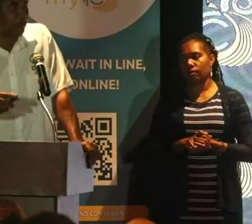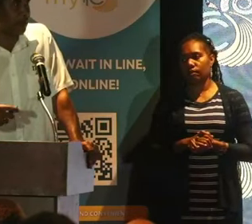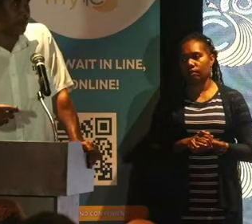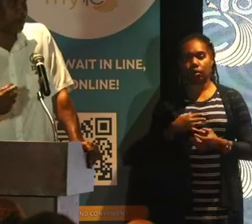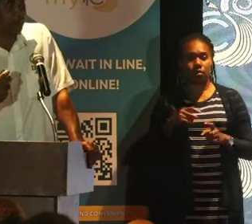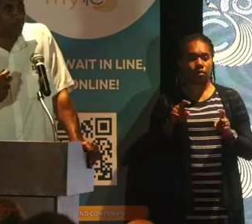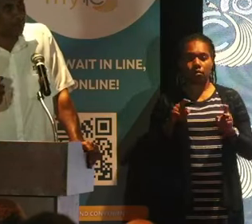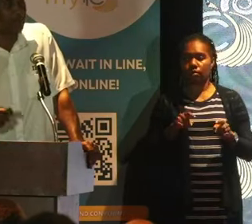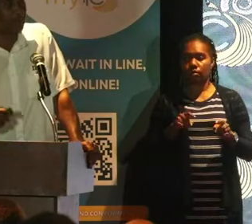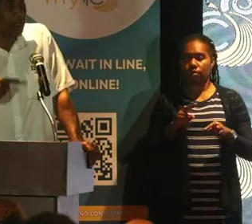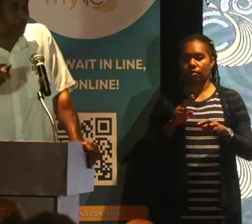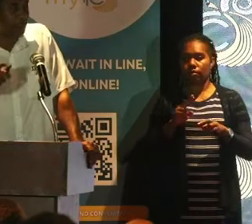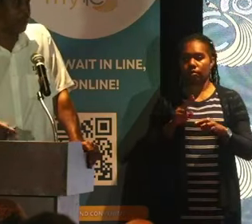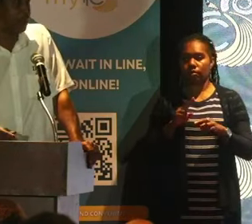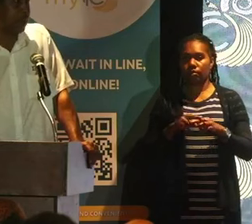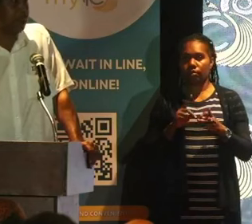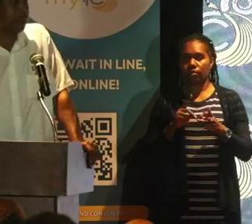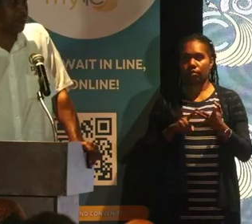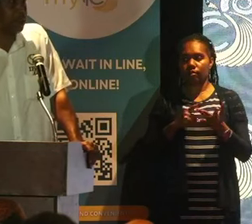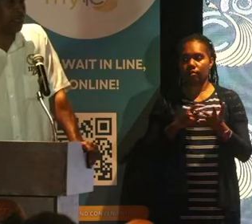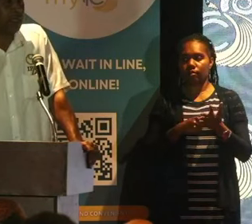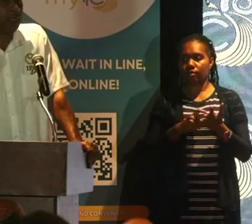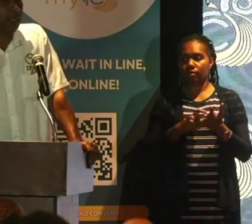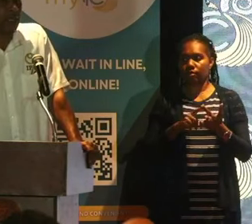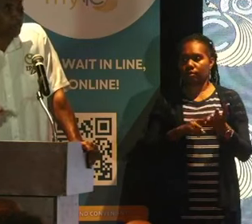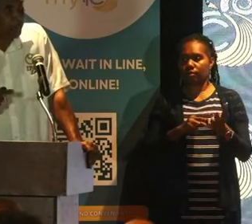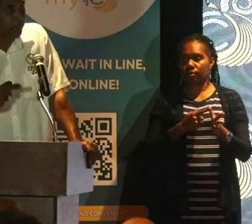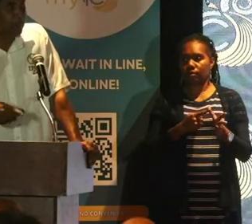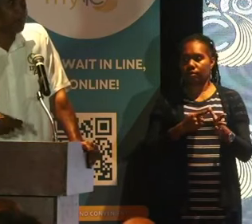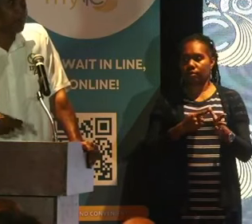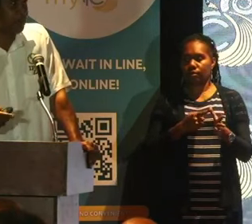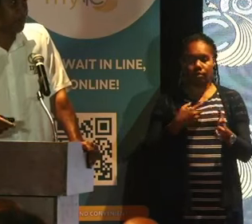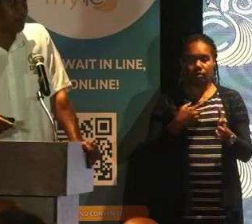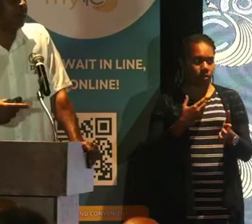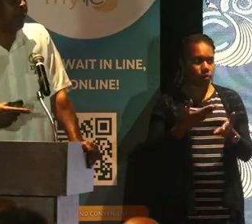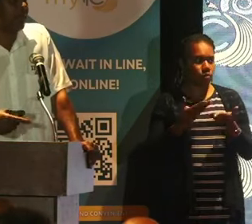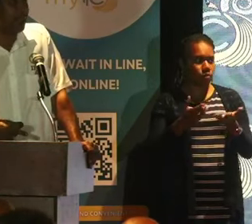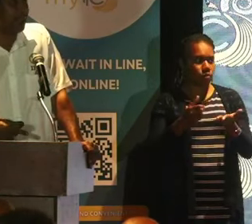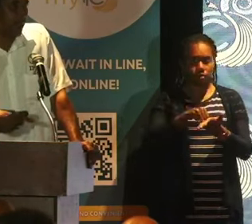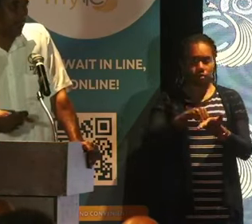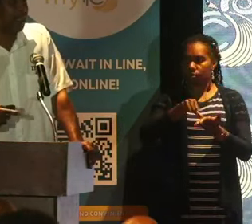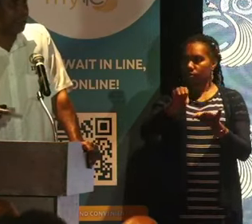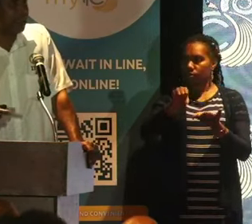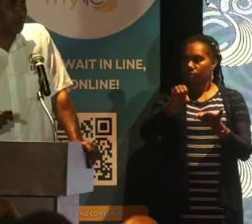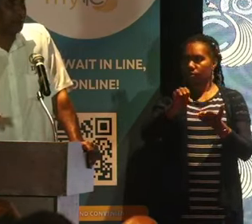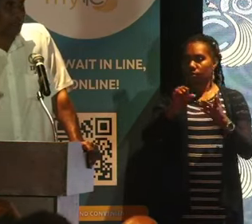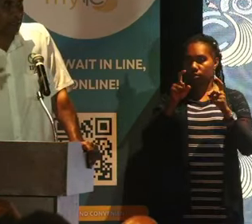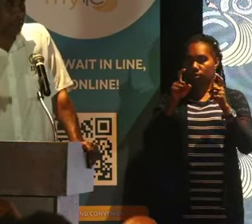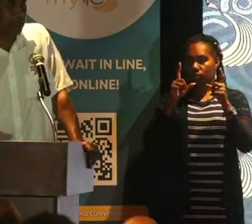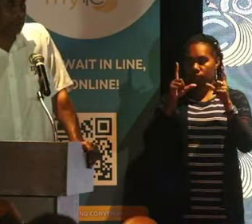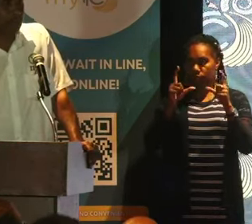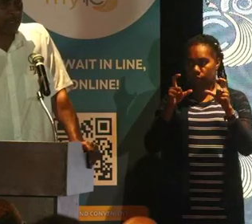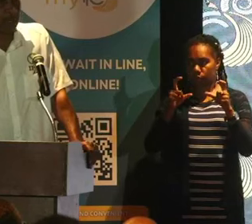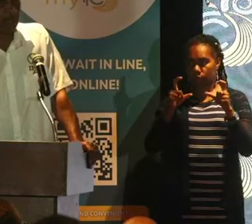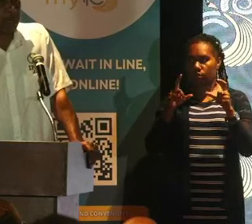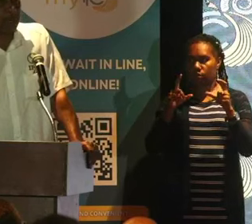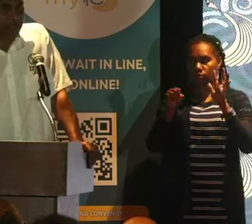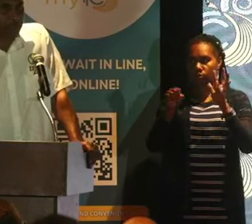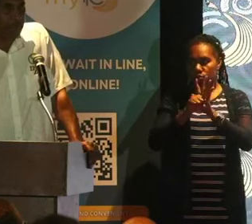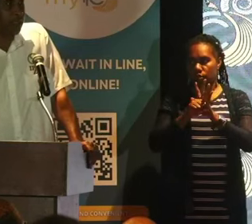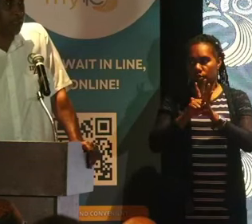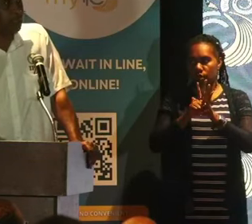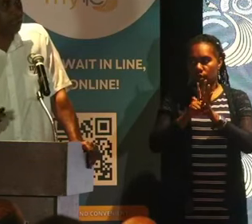or photo and then we can come and do an inspection, and we'll need your assistance to tell us.